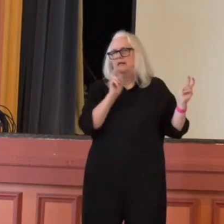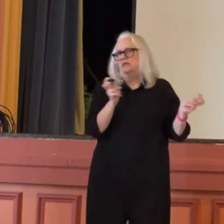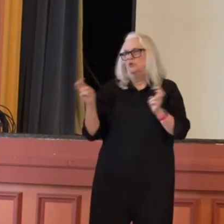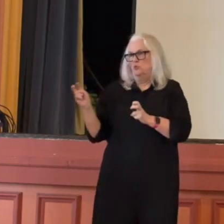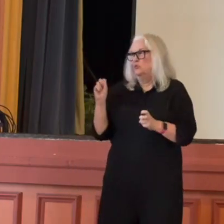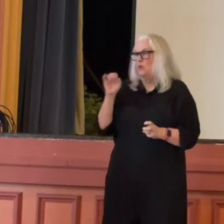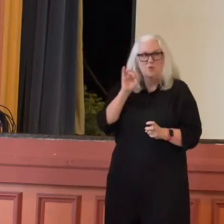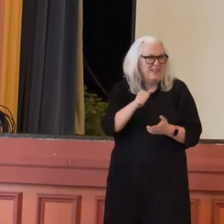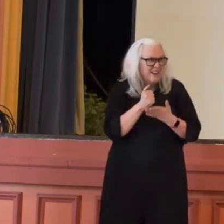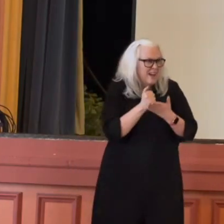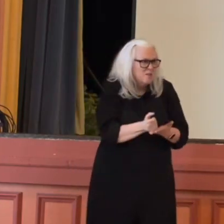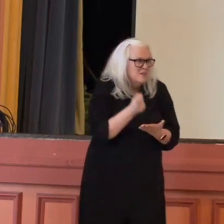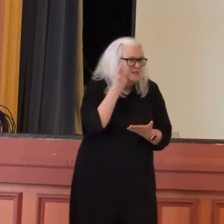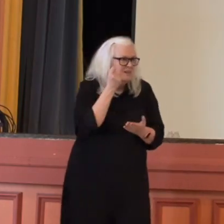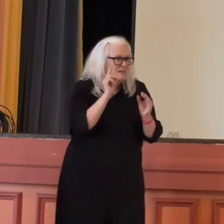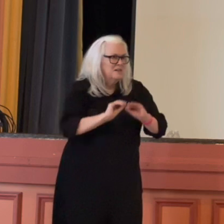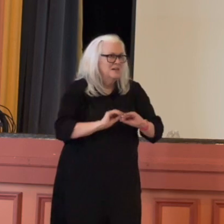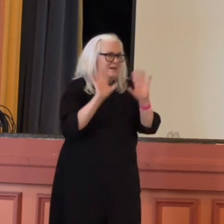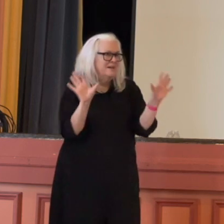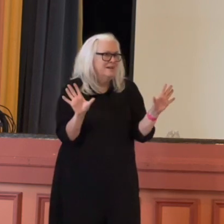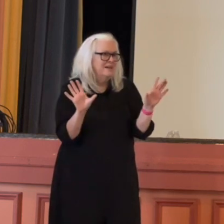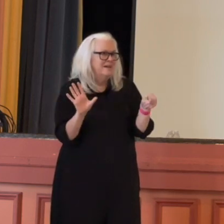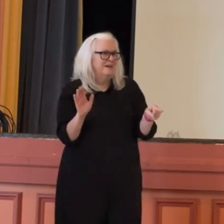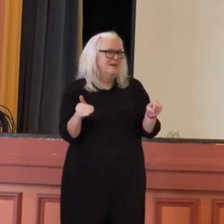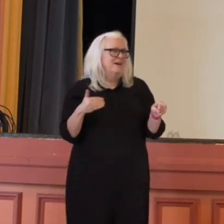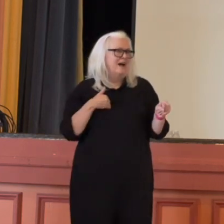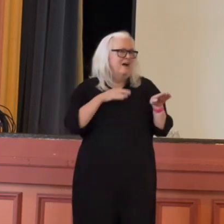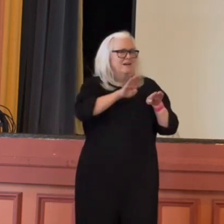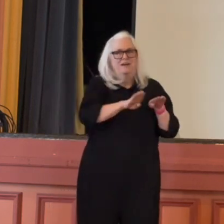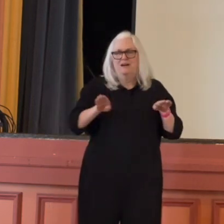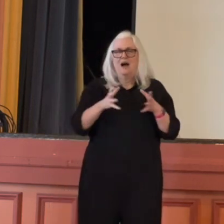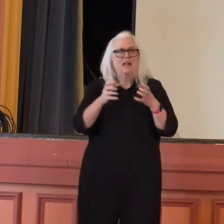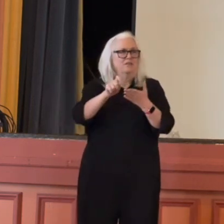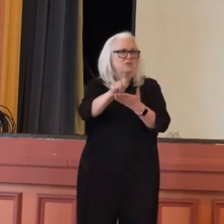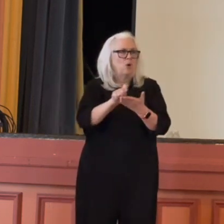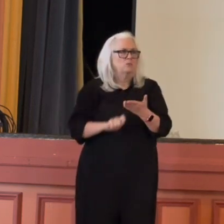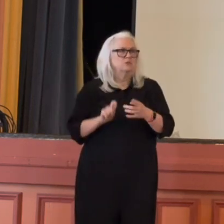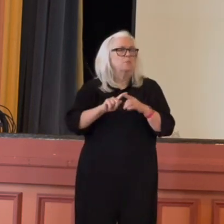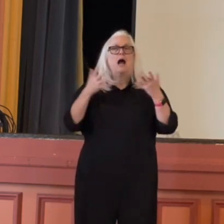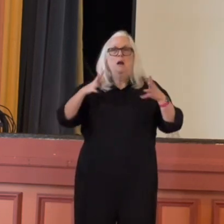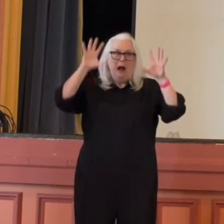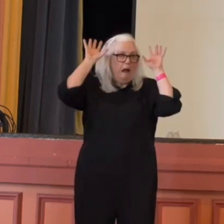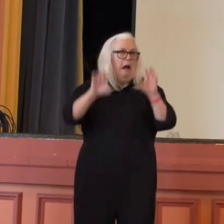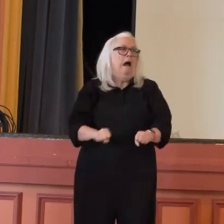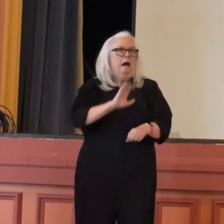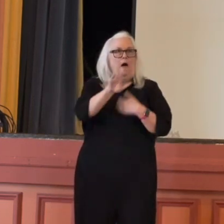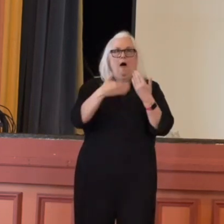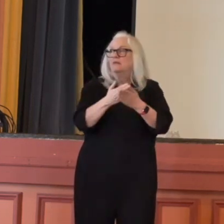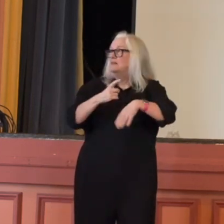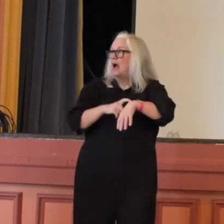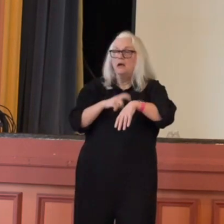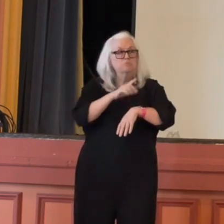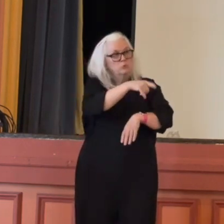So does that help? Yeah, I have a lot of notes here, but I don't want to. No. You